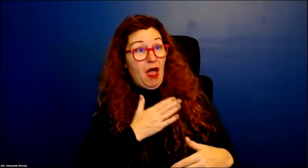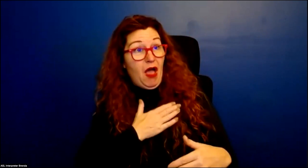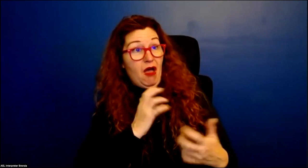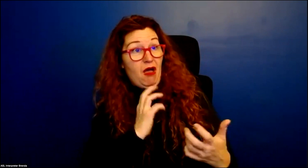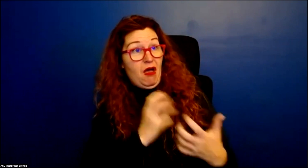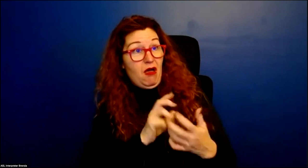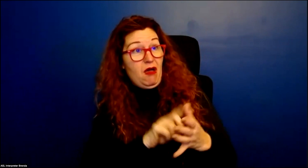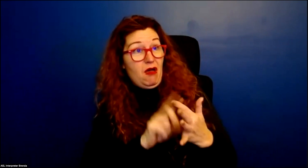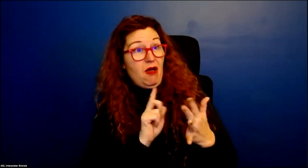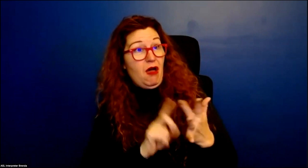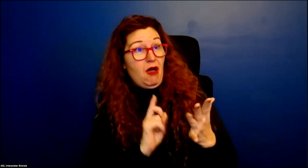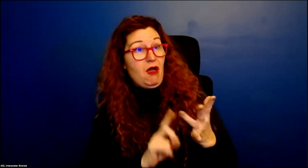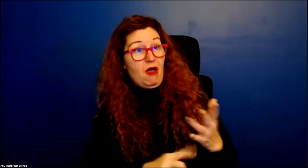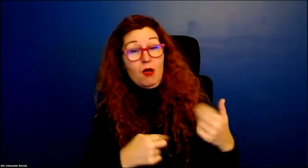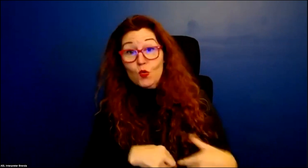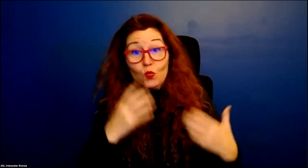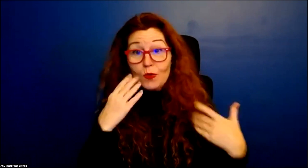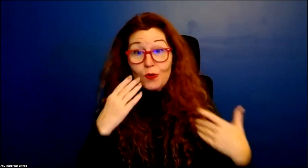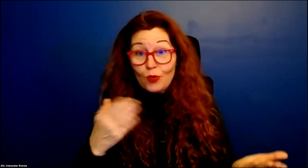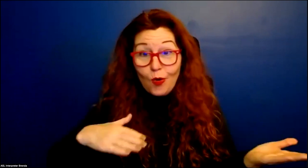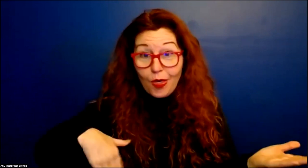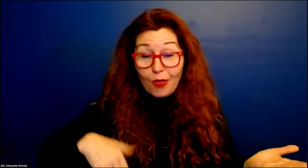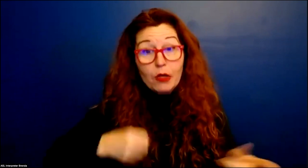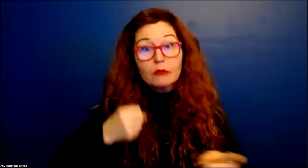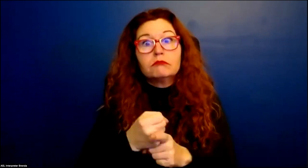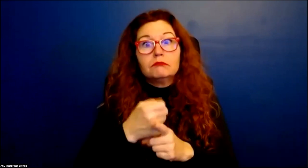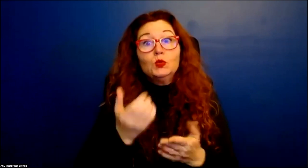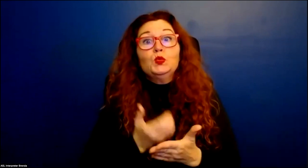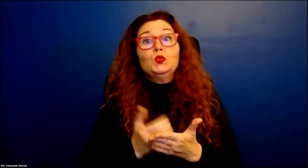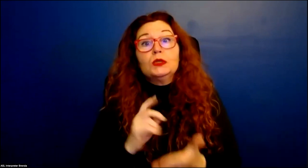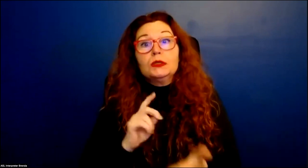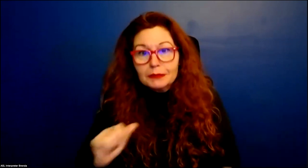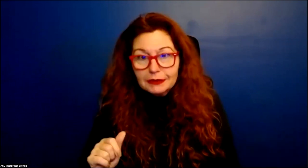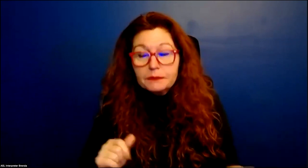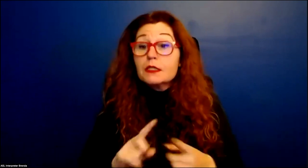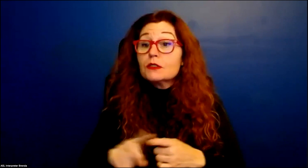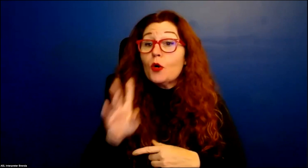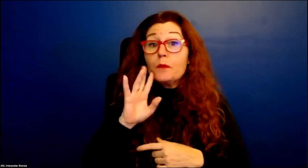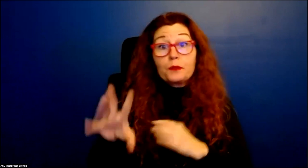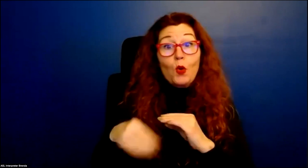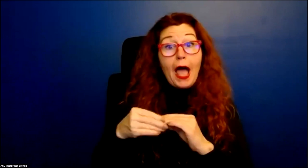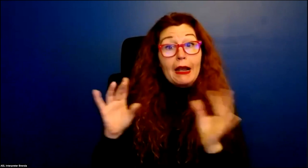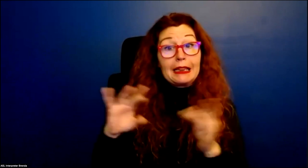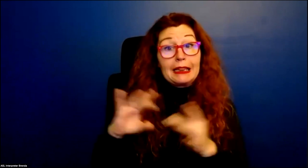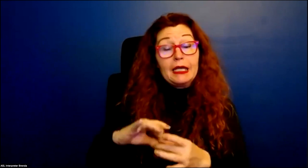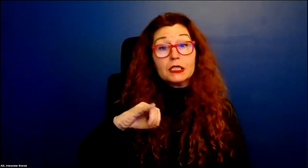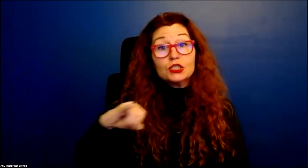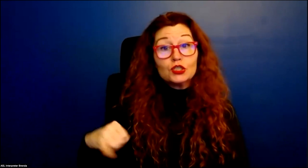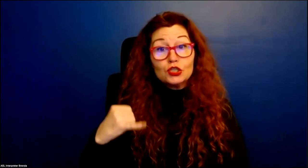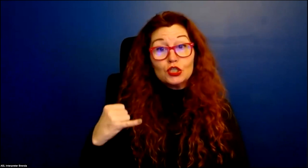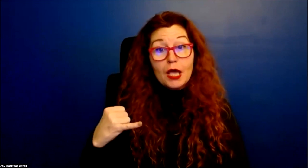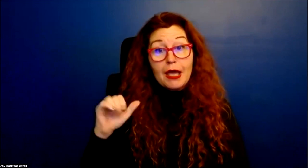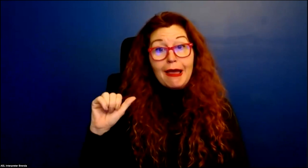Job Accommodation Network. It has a list of all different types